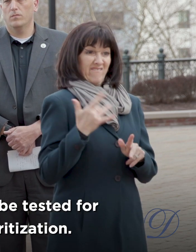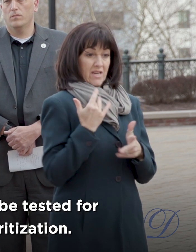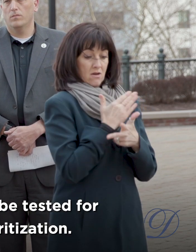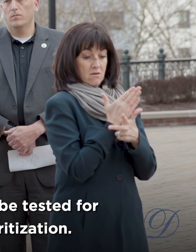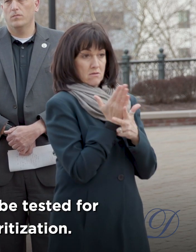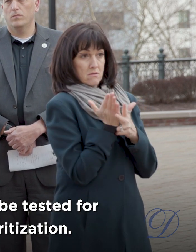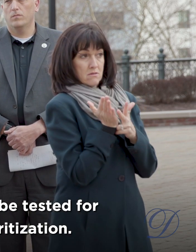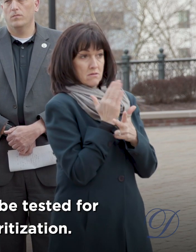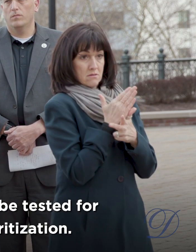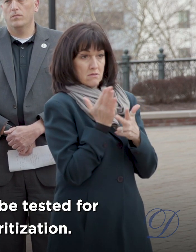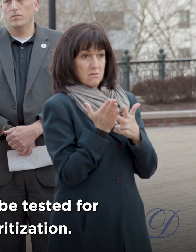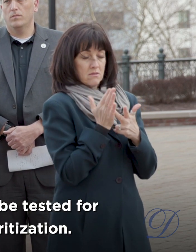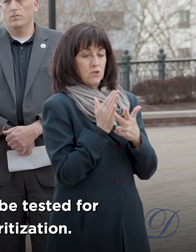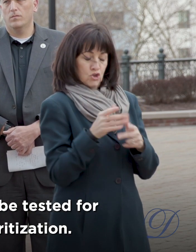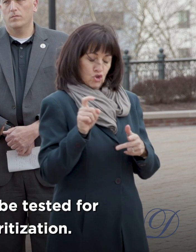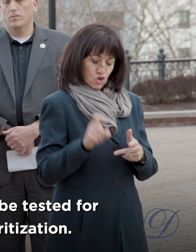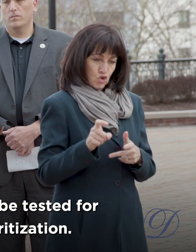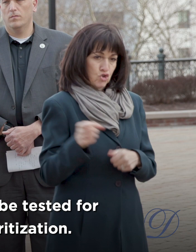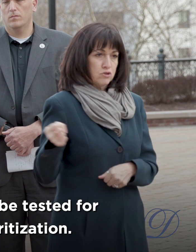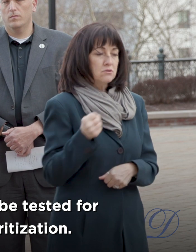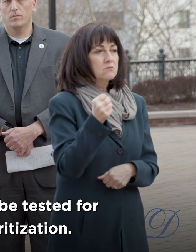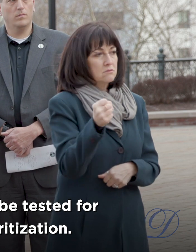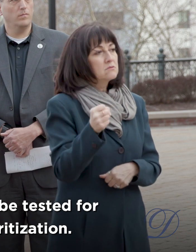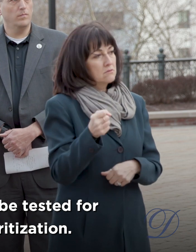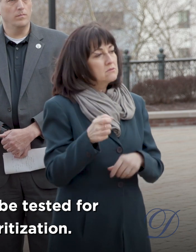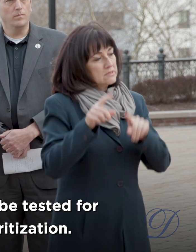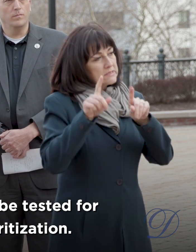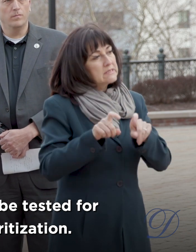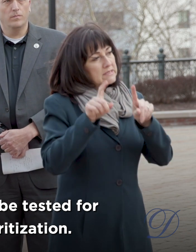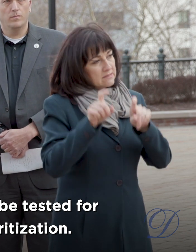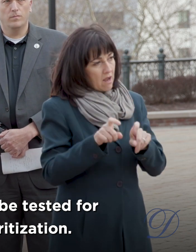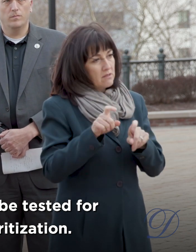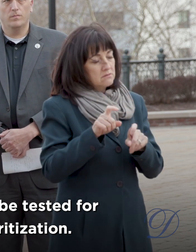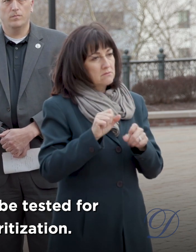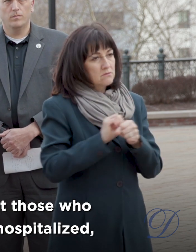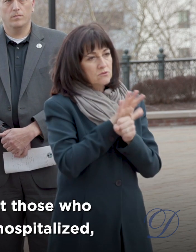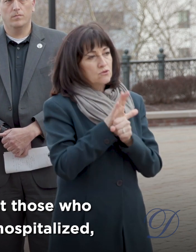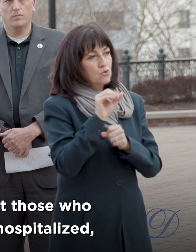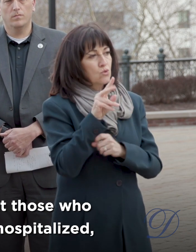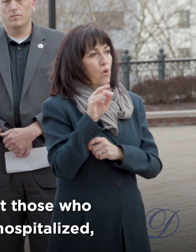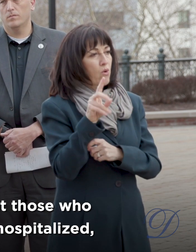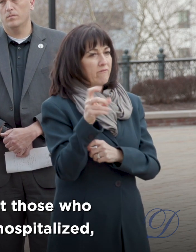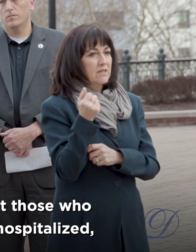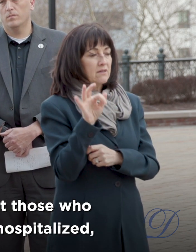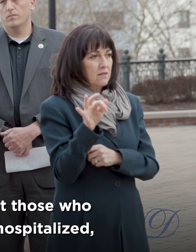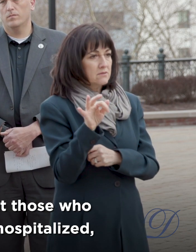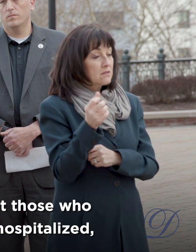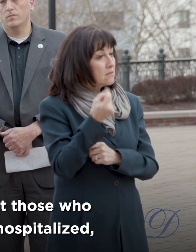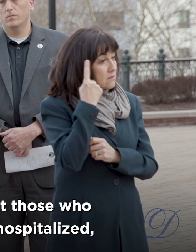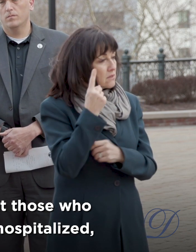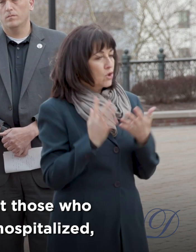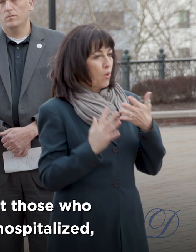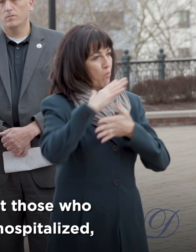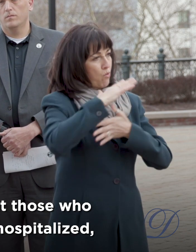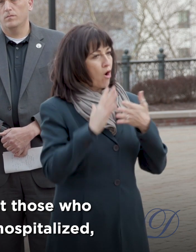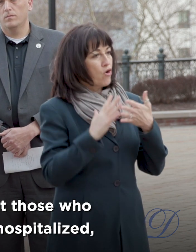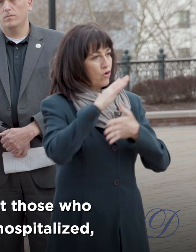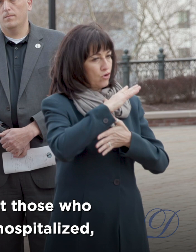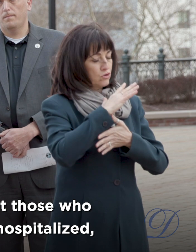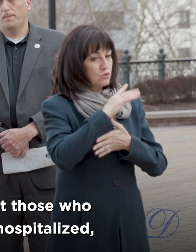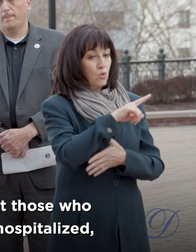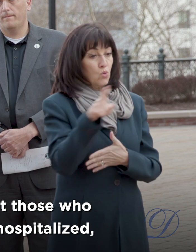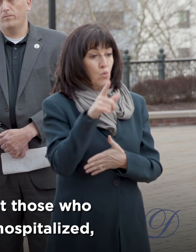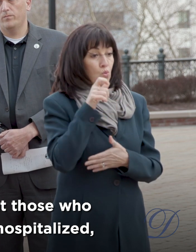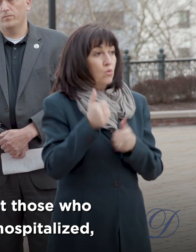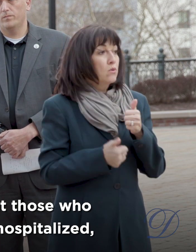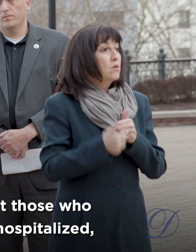be tested for COVID-19. Now, there is prioritization, so it's very important to us that those who are most